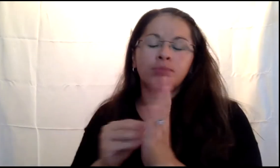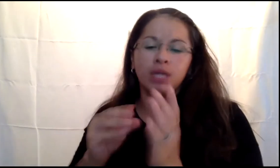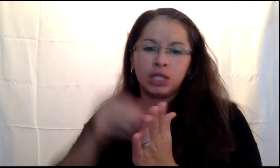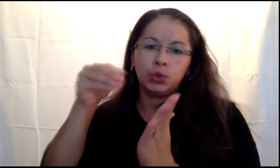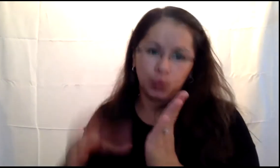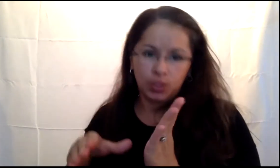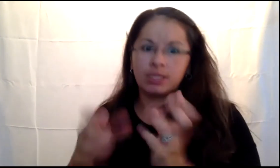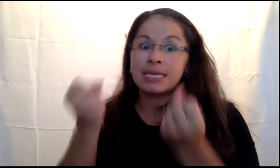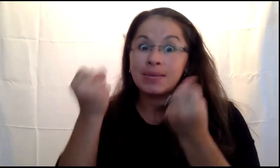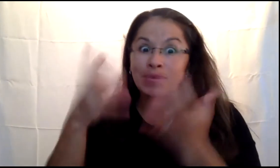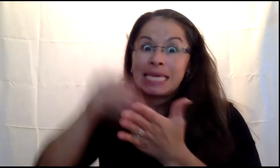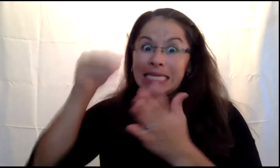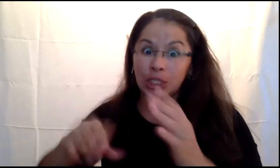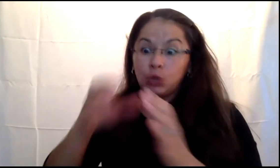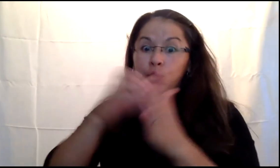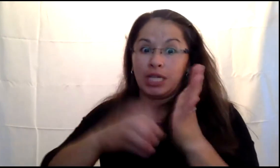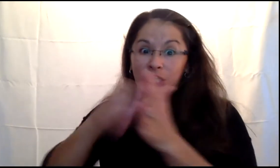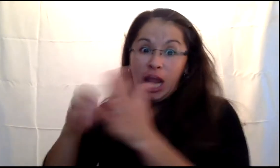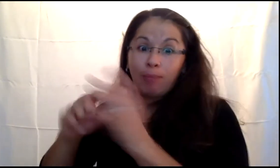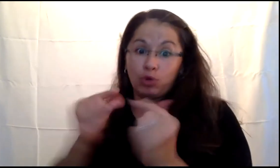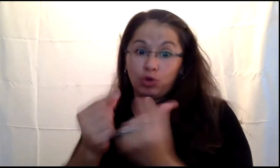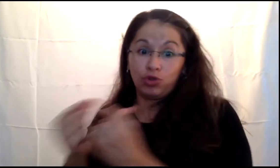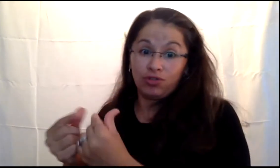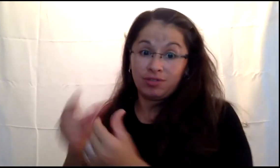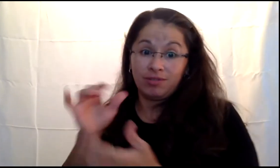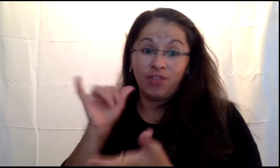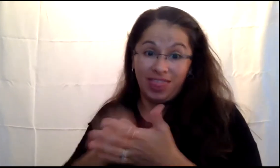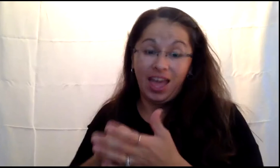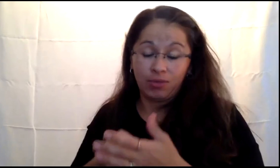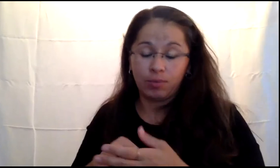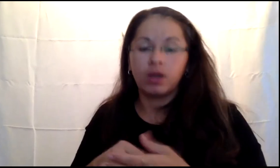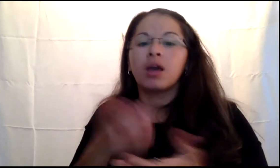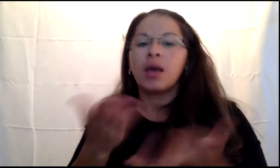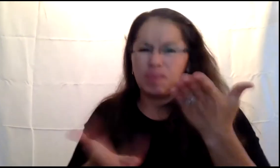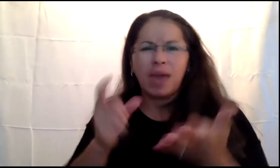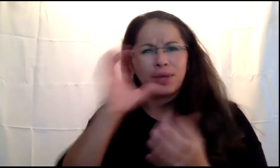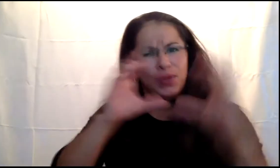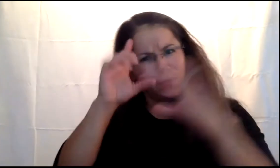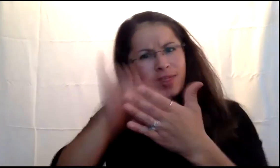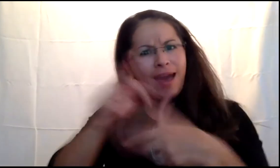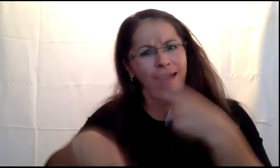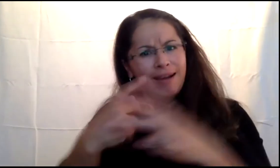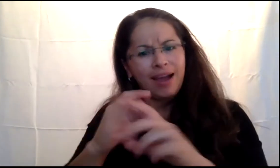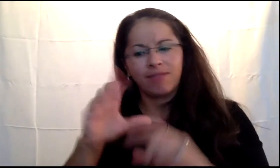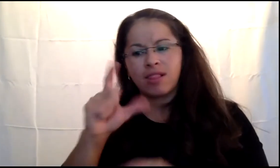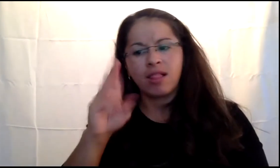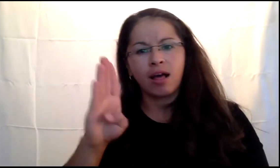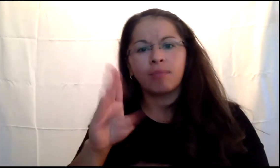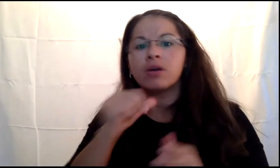That's the kind of club you might look for. Of course, being undocumented is not required to be a part of that organization,